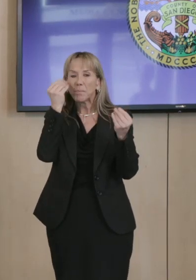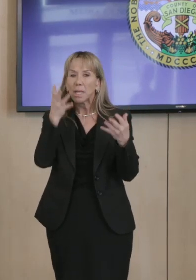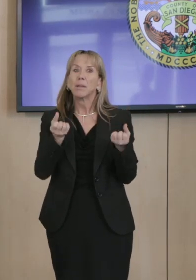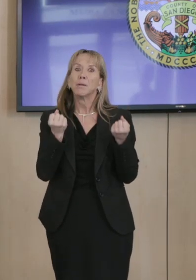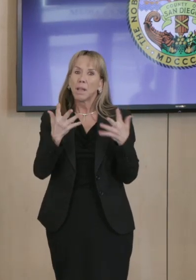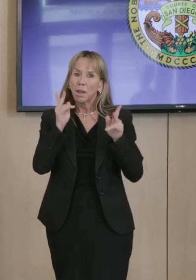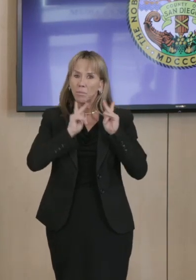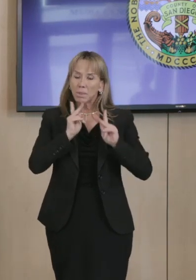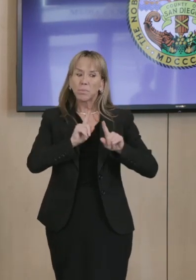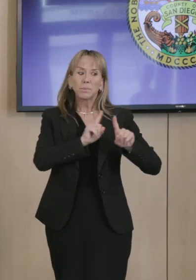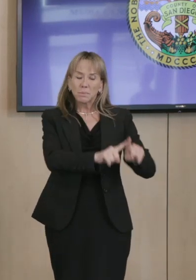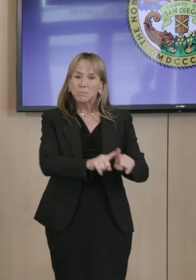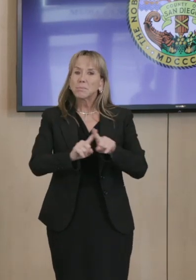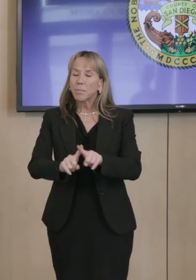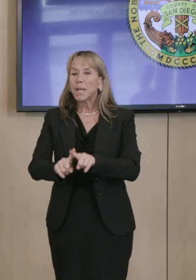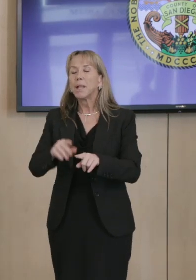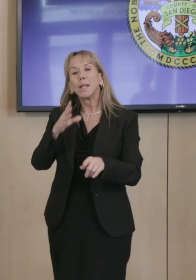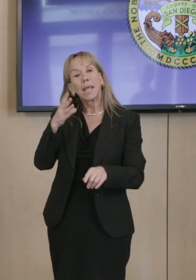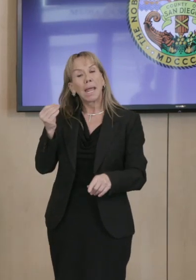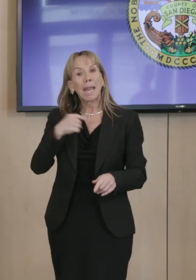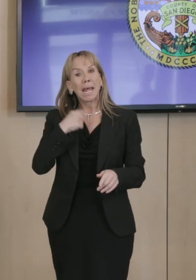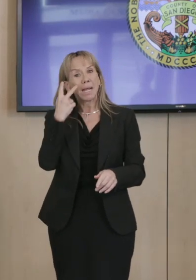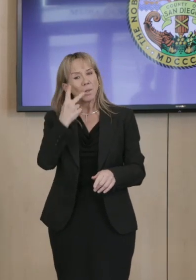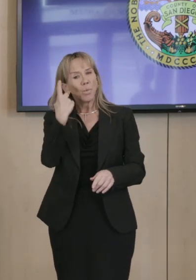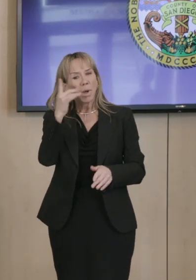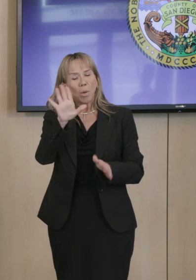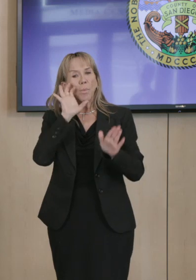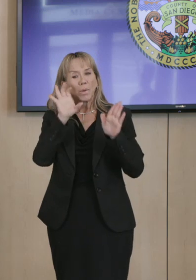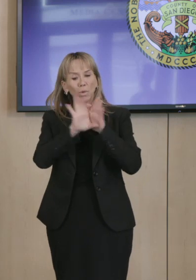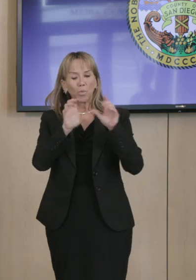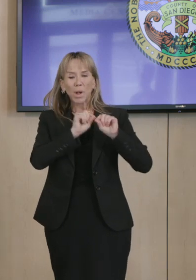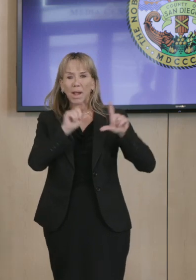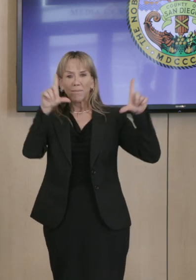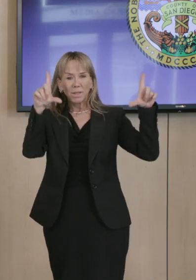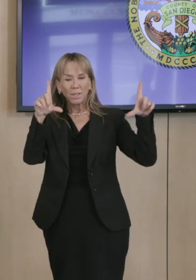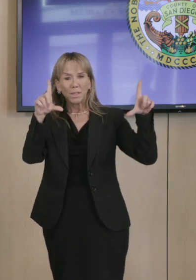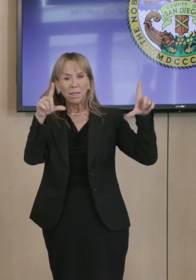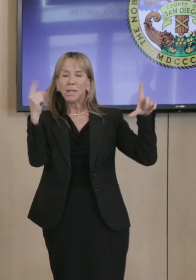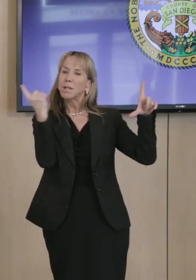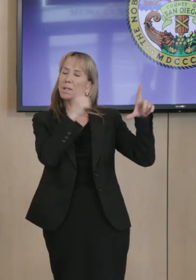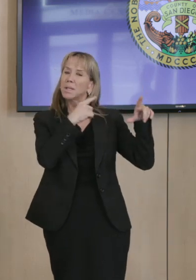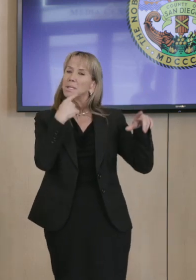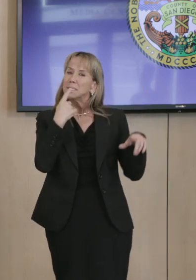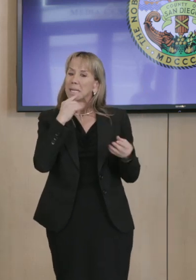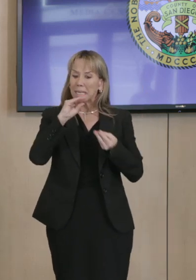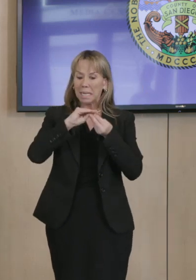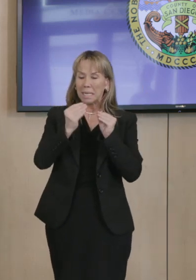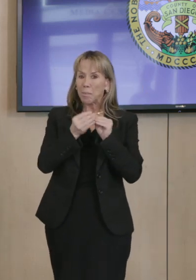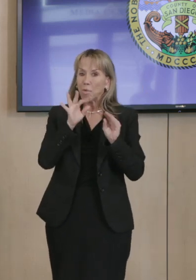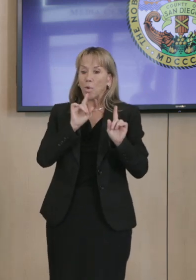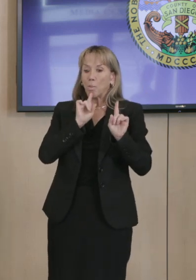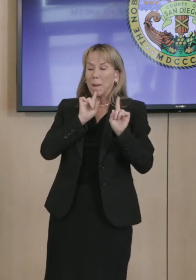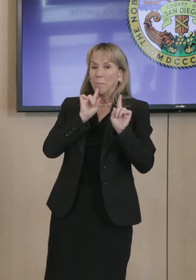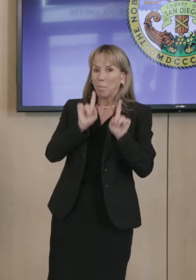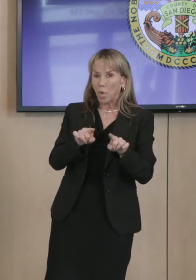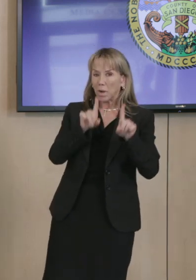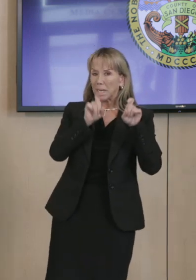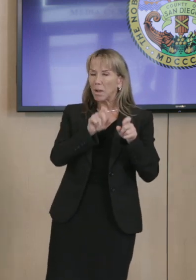on them. And I'm seeing here in one of the graphs that y'all put up says that the total number of reported tests is